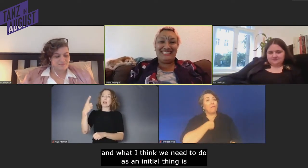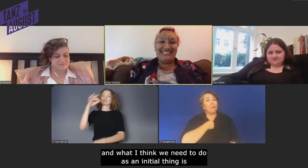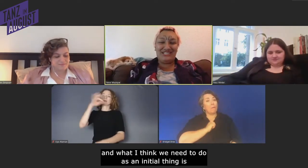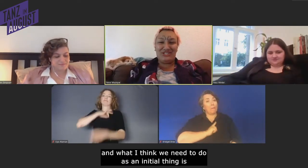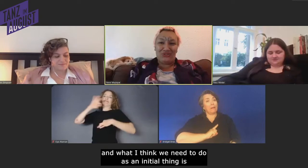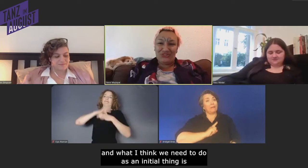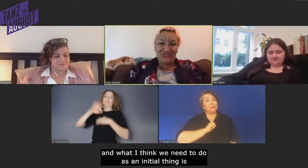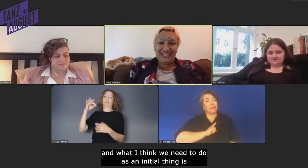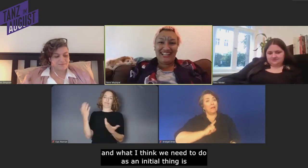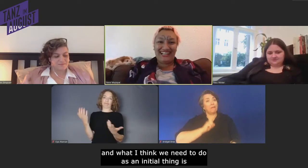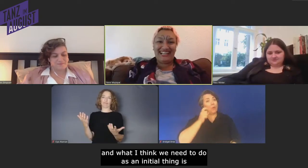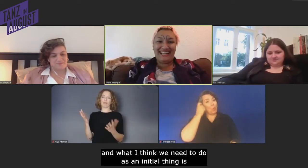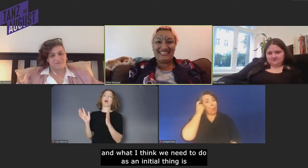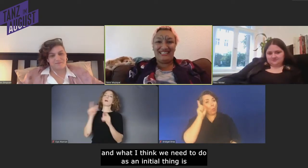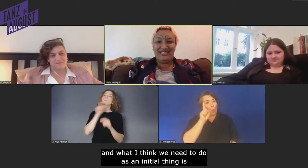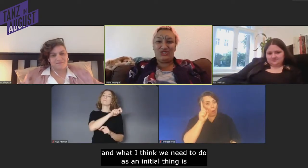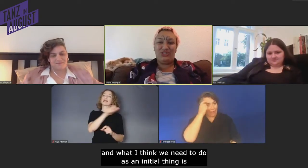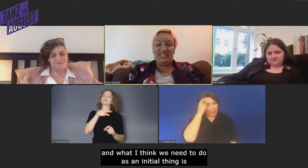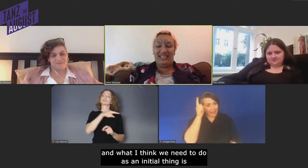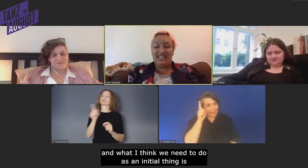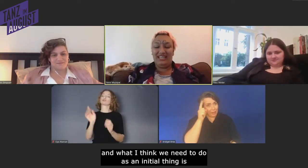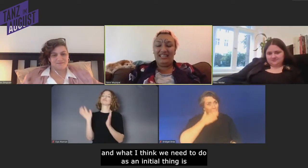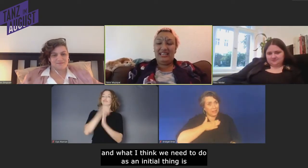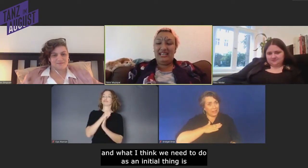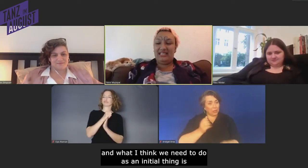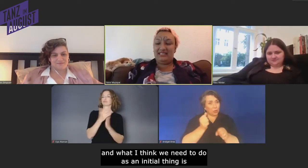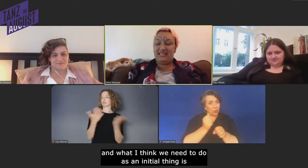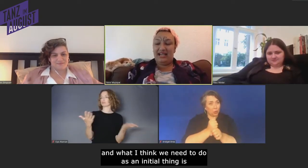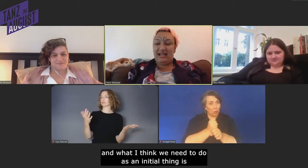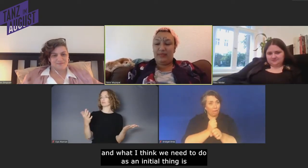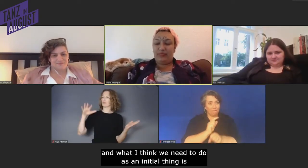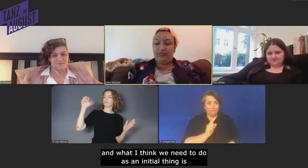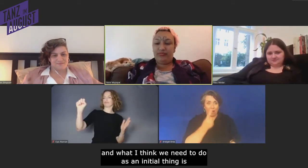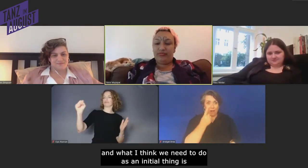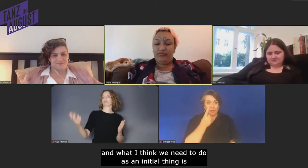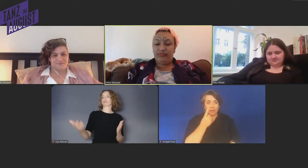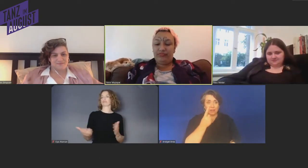to do as an initial thing is